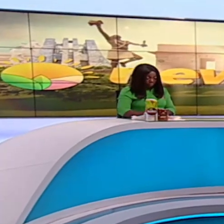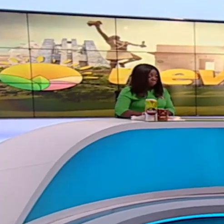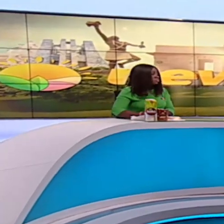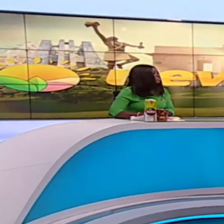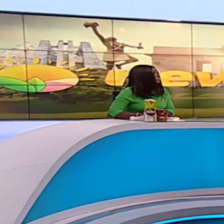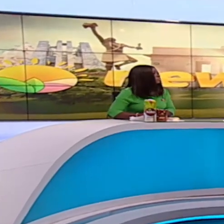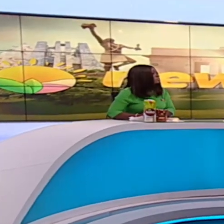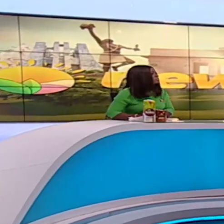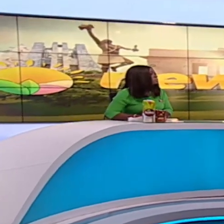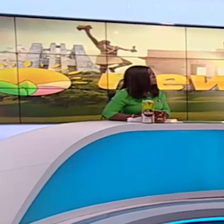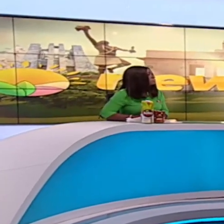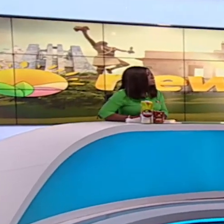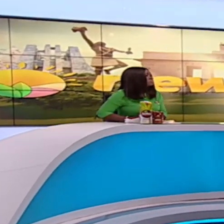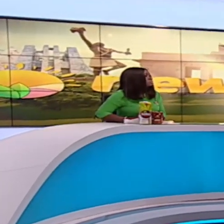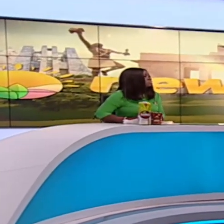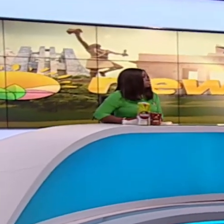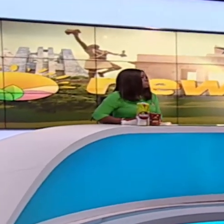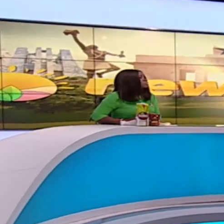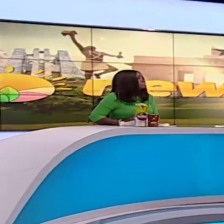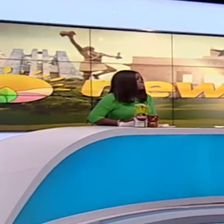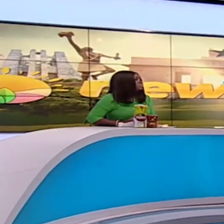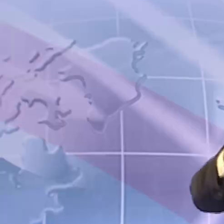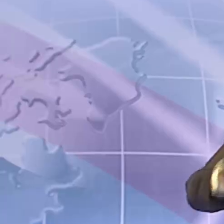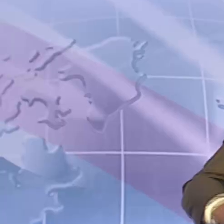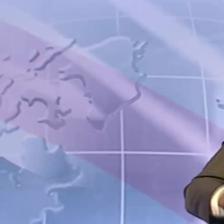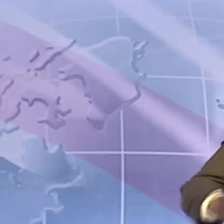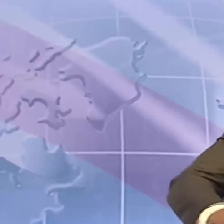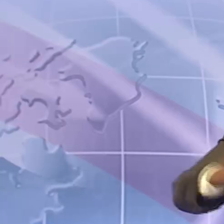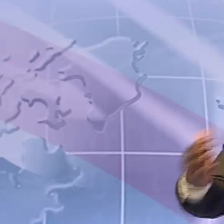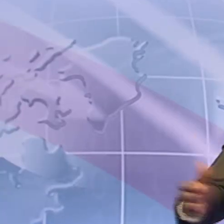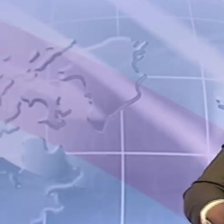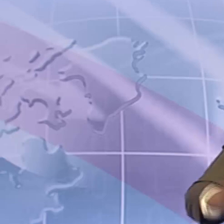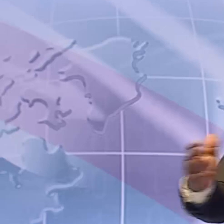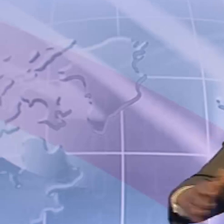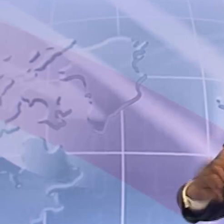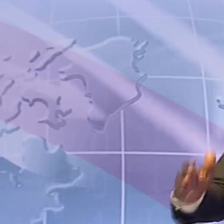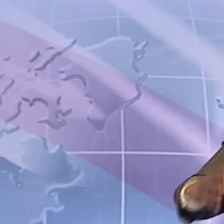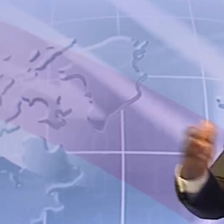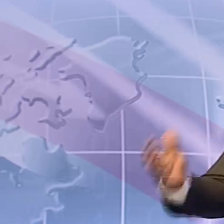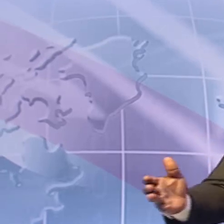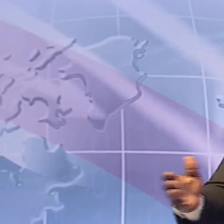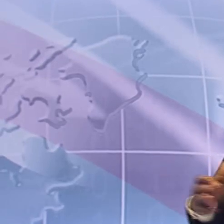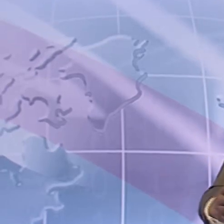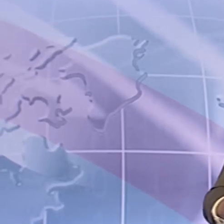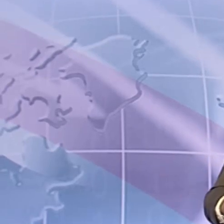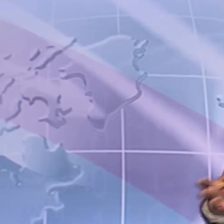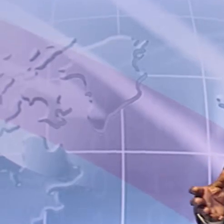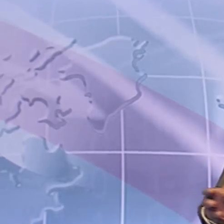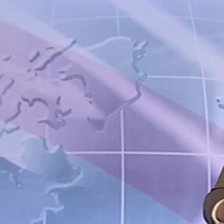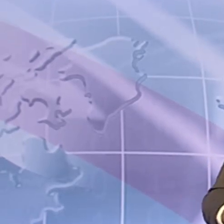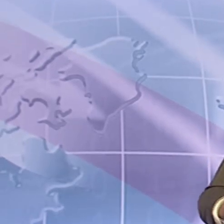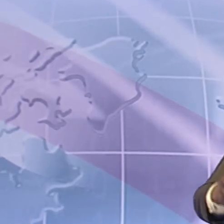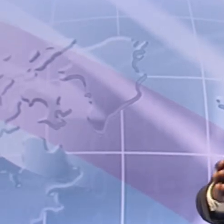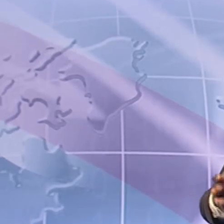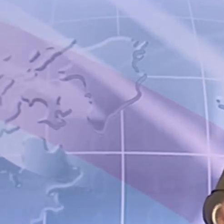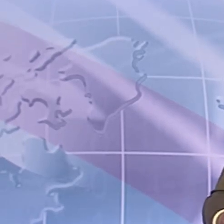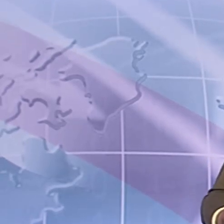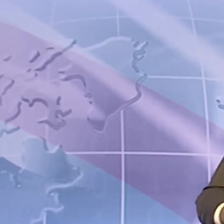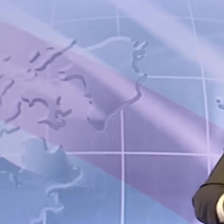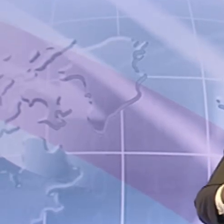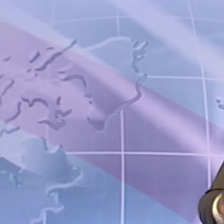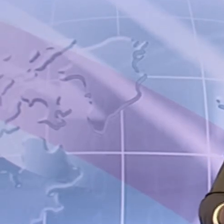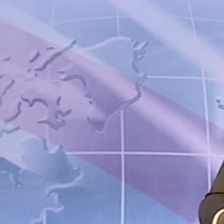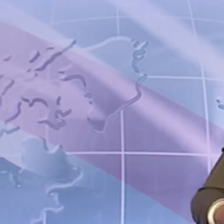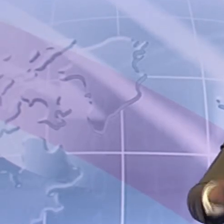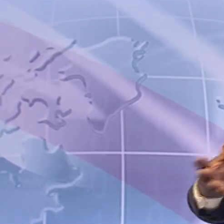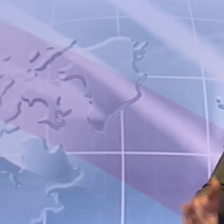the 50,000, the minister said what we ordered, we have got about half or a little above half. But what is it? It could be 25,000, it